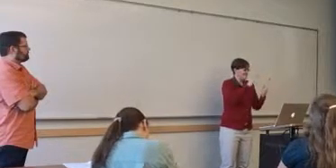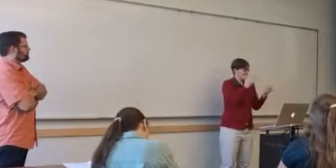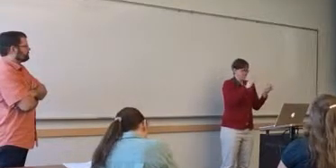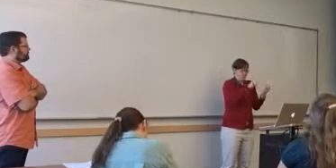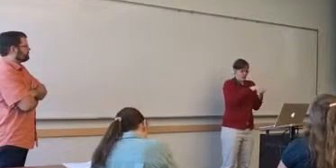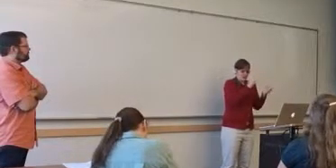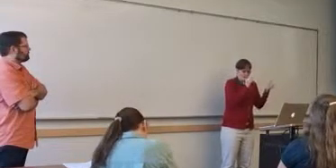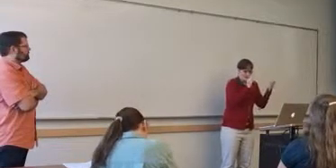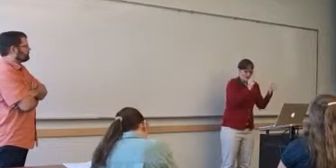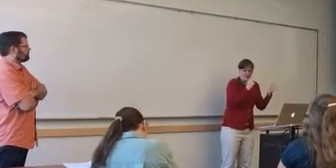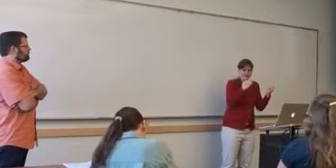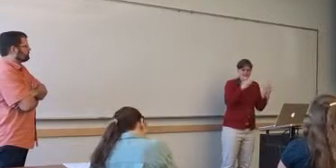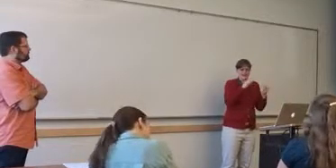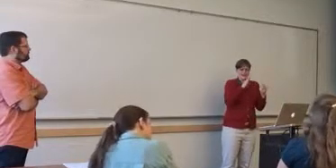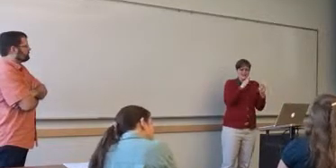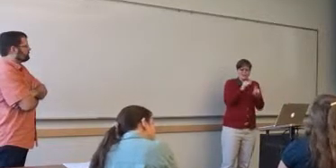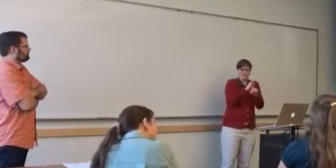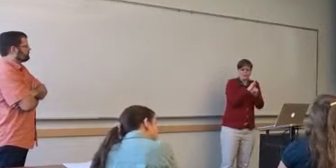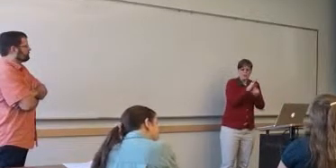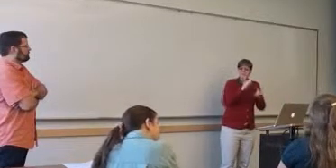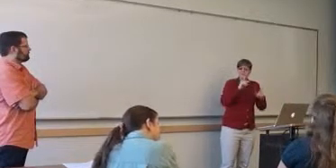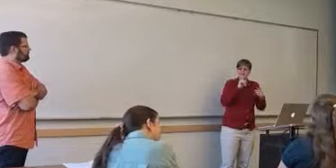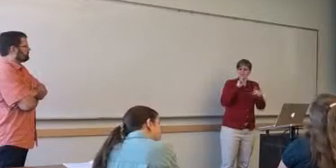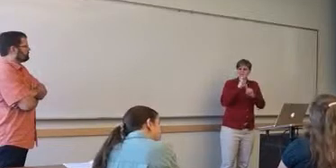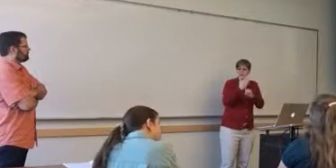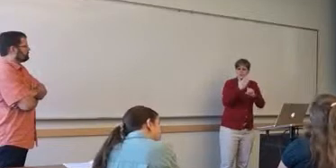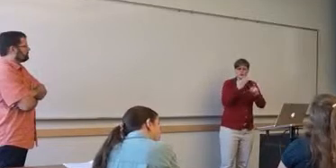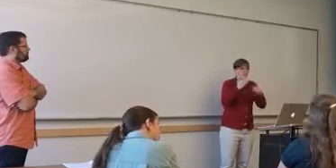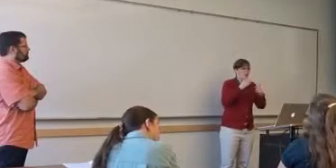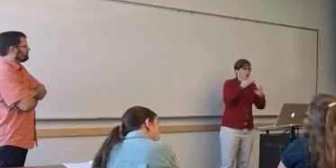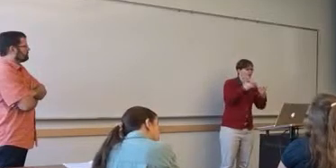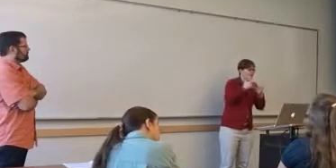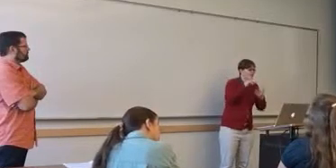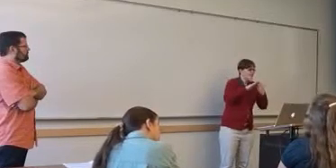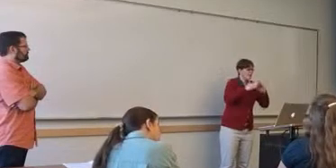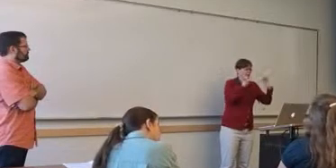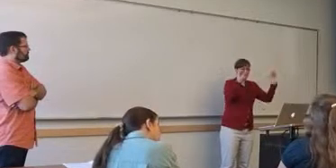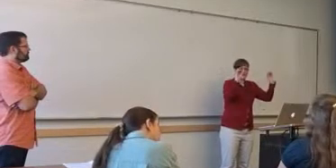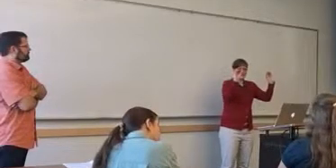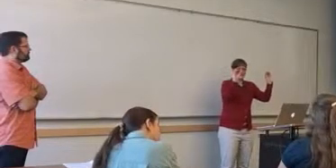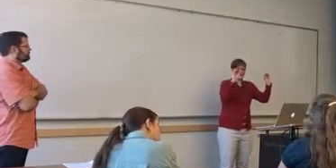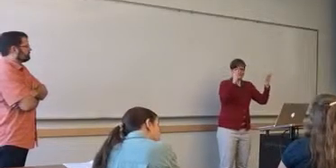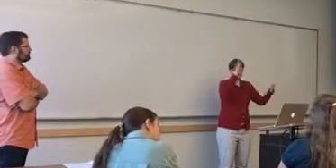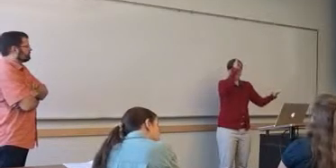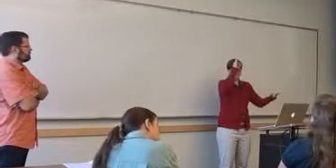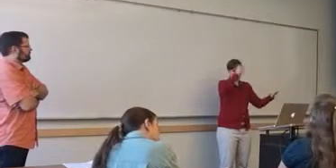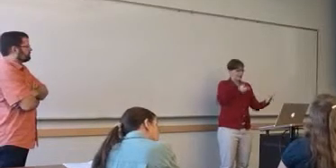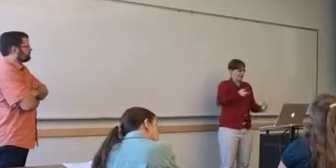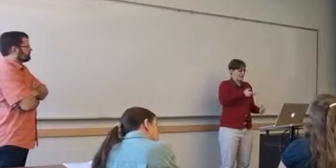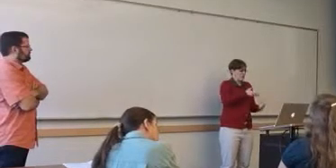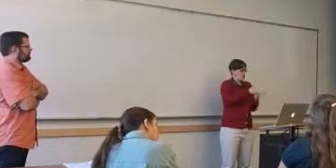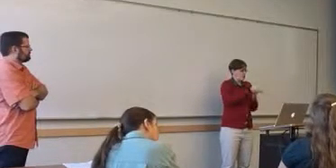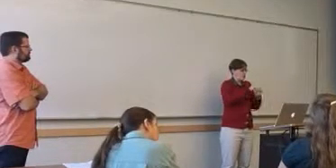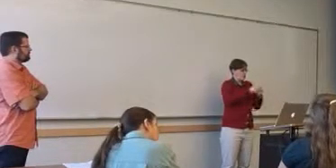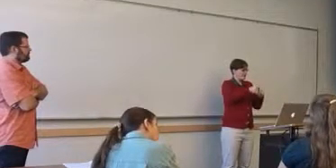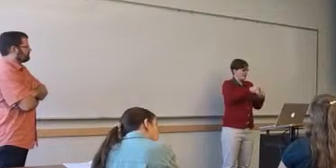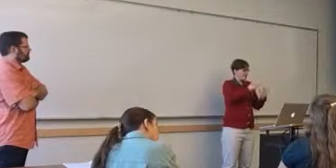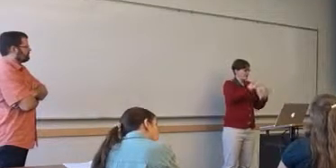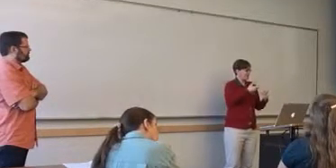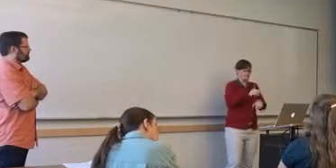He didn't know sign language. He had never been exposed to sign language, never been exposed to the deaf community or the deaf culture. But he